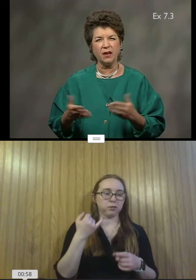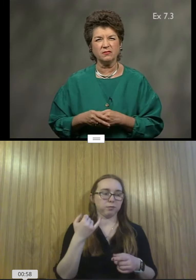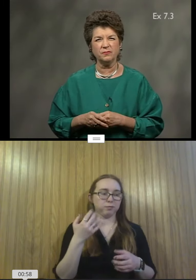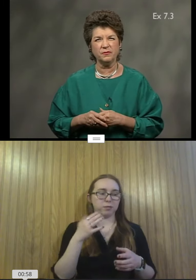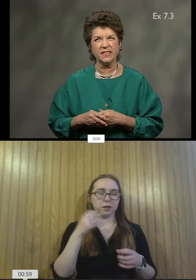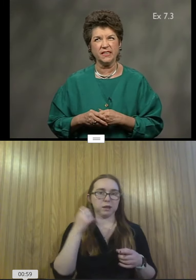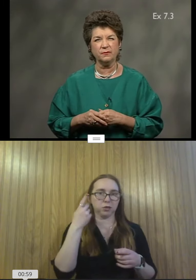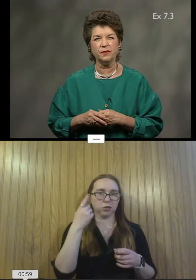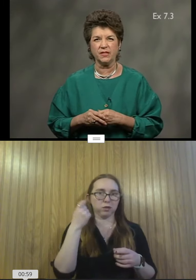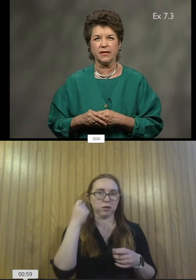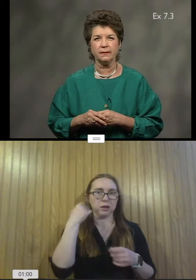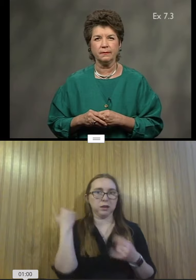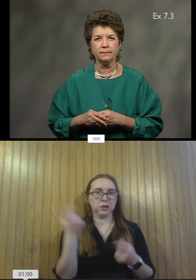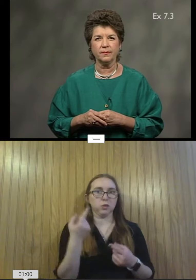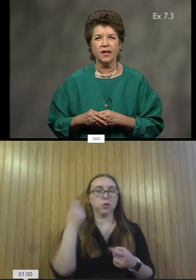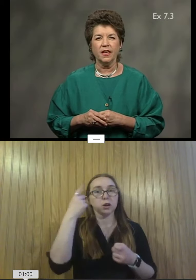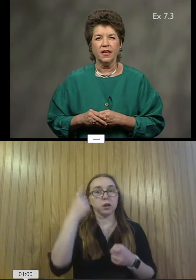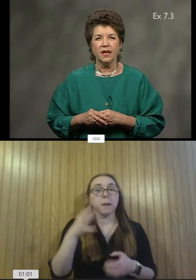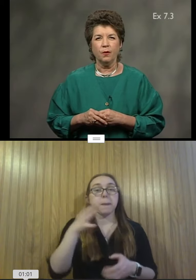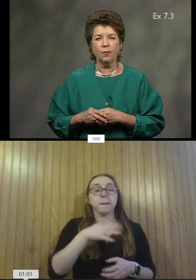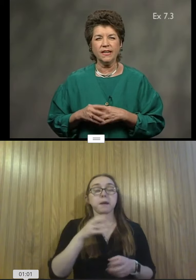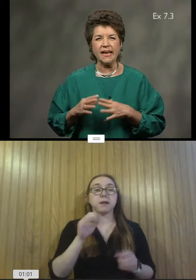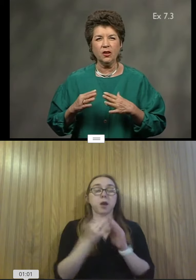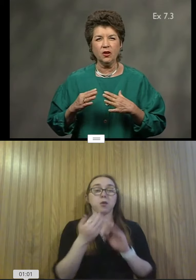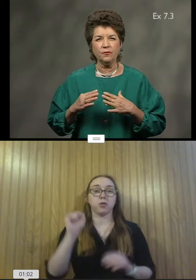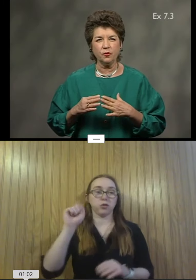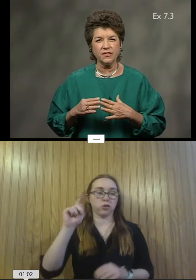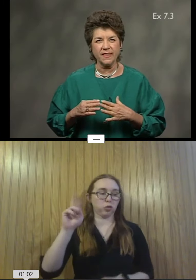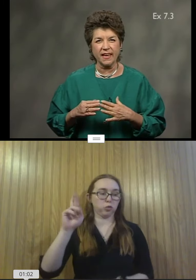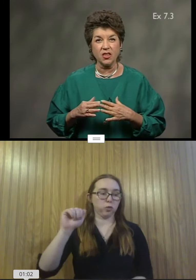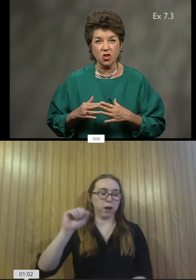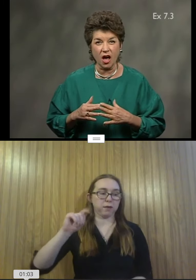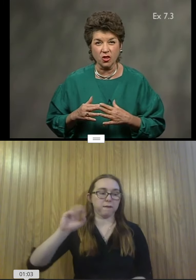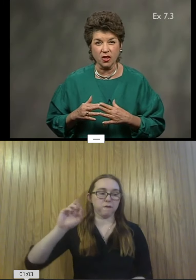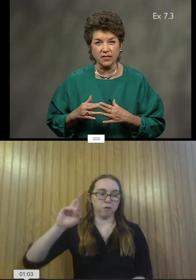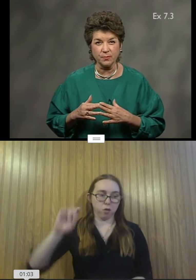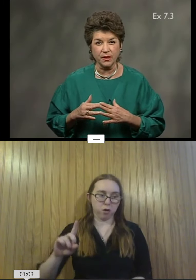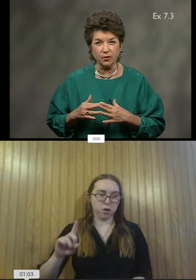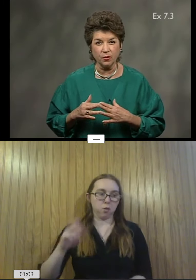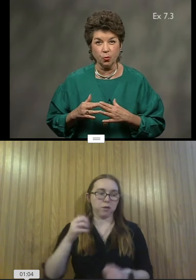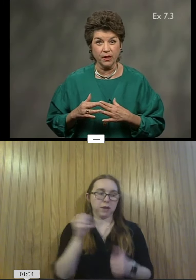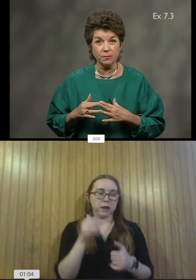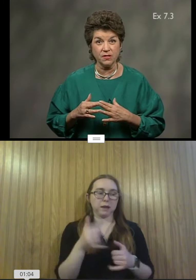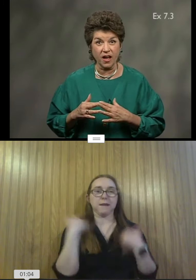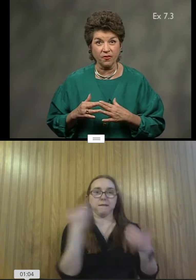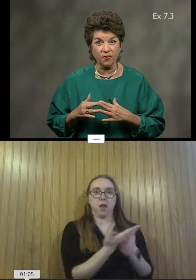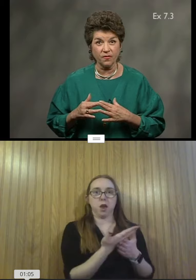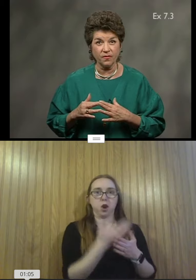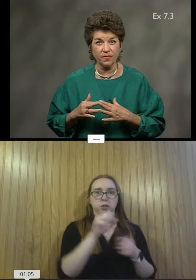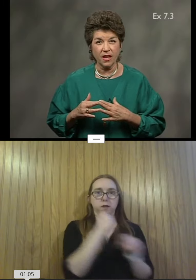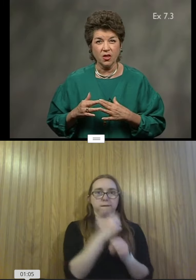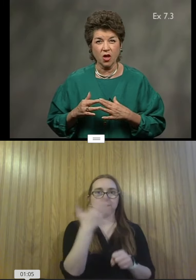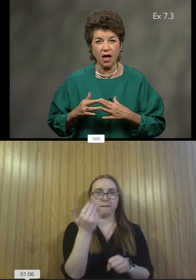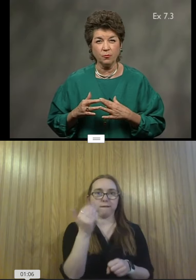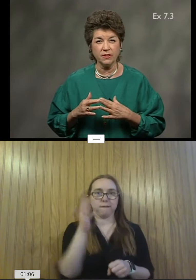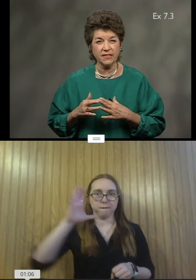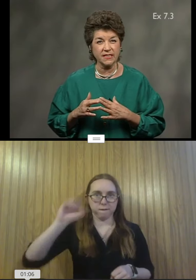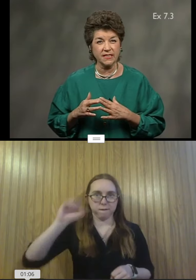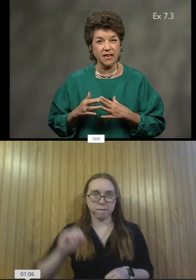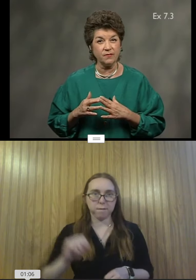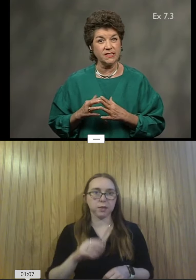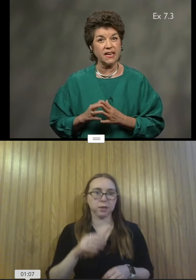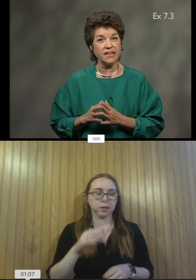about 1550. We want to take a look first then at John Shakespeare, William's father. John was